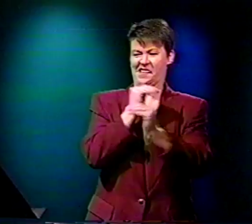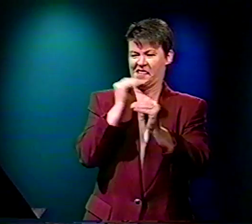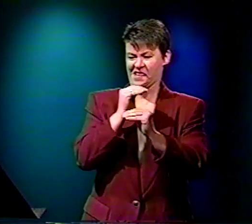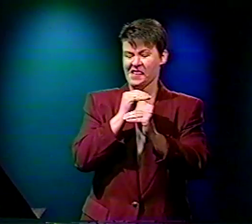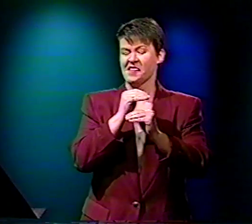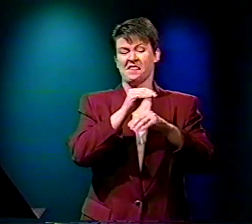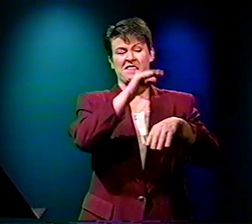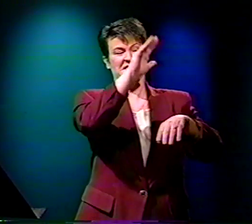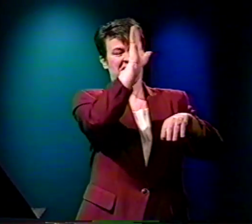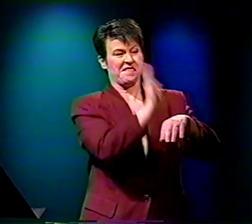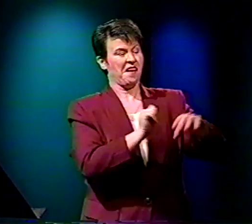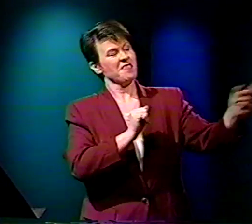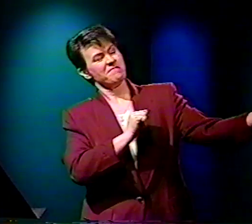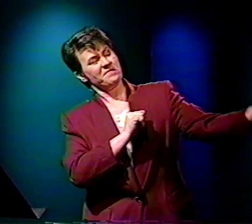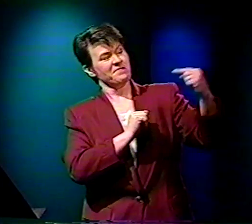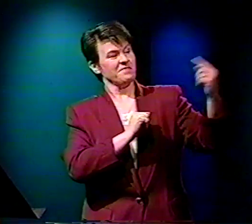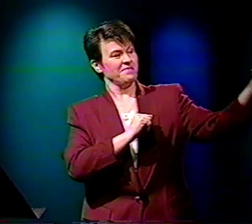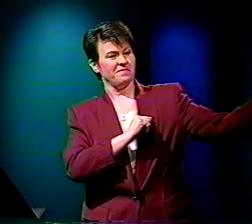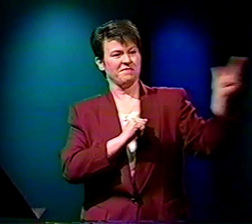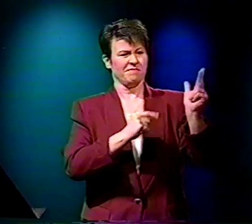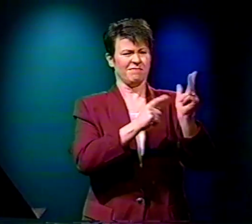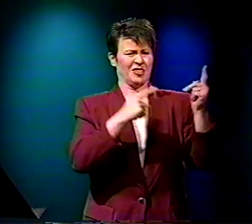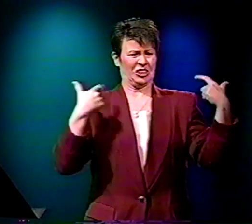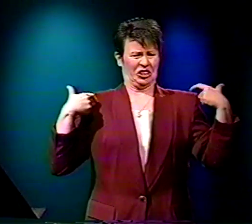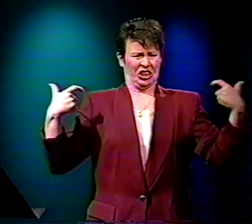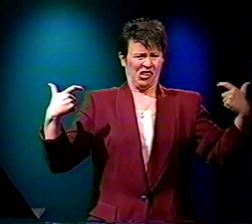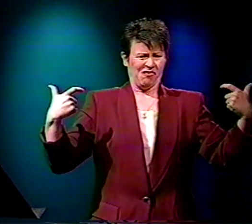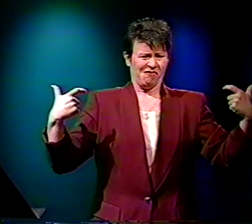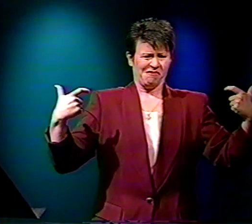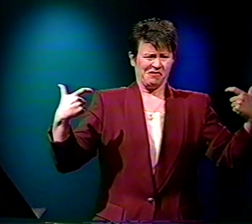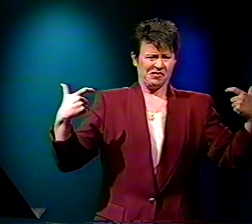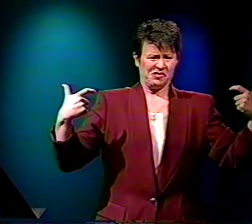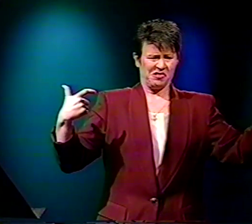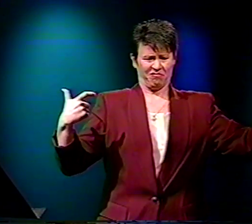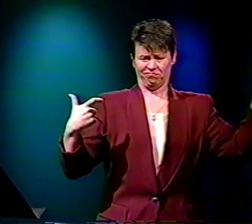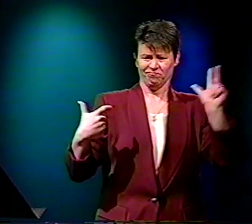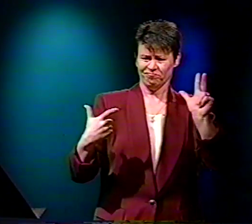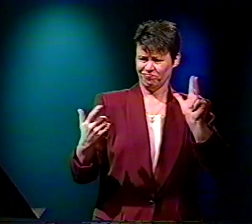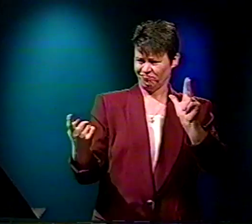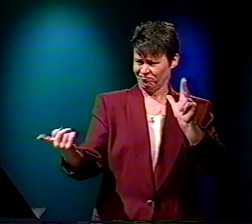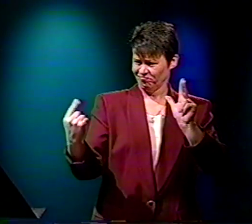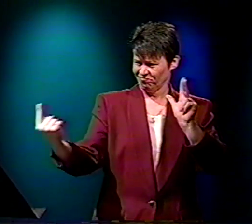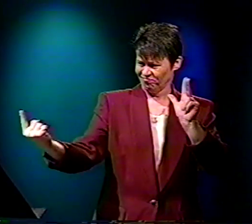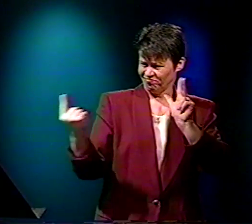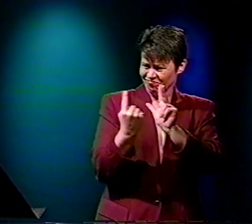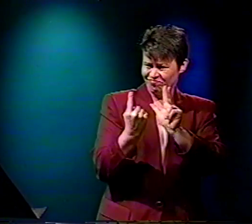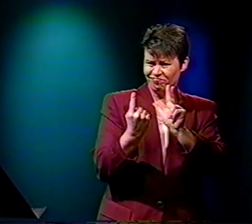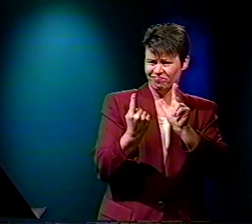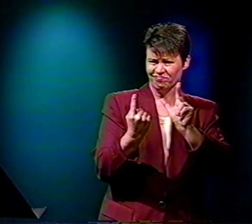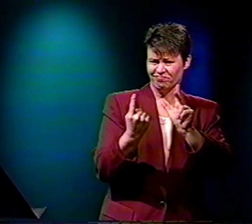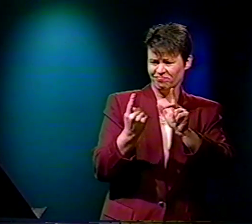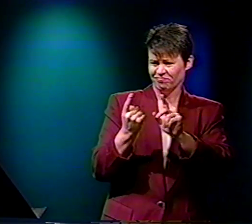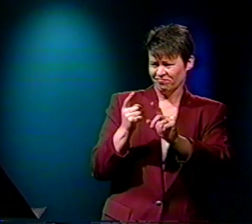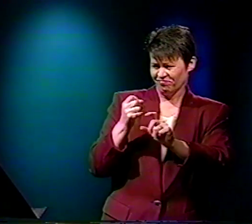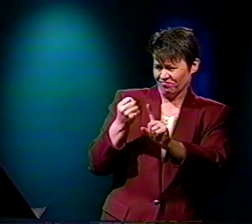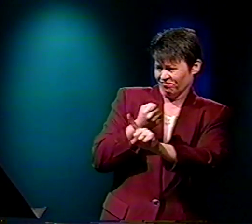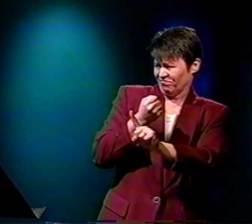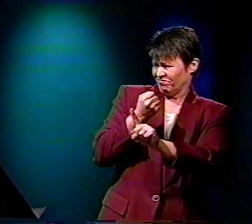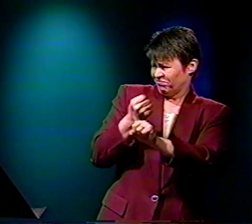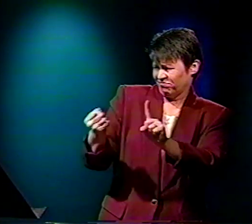lying, and so he called in his three thugs, and he said, all right, one at a time. And